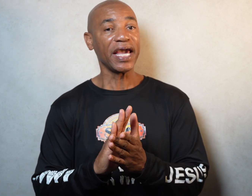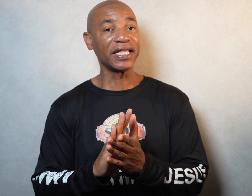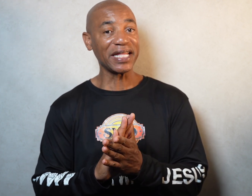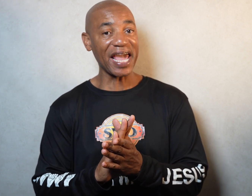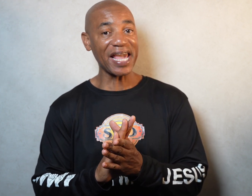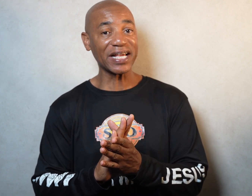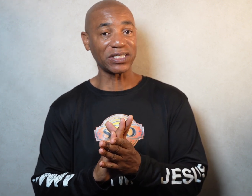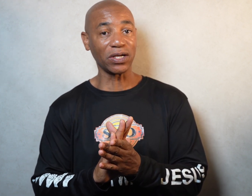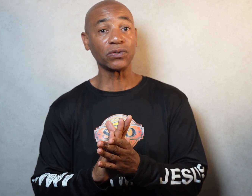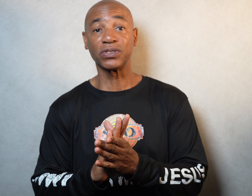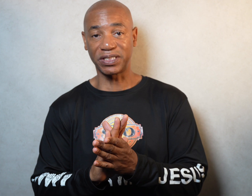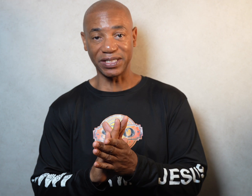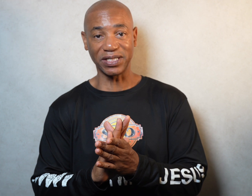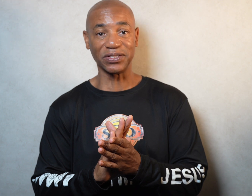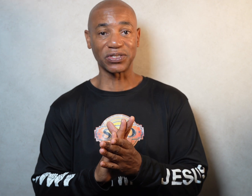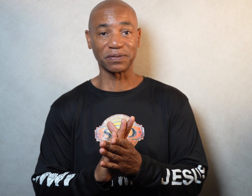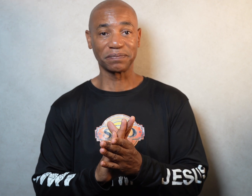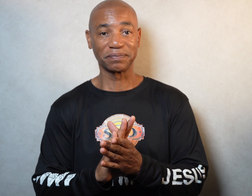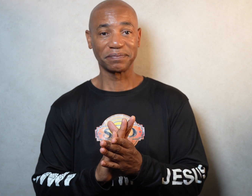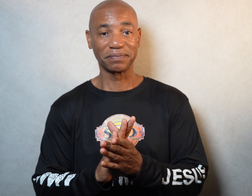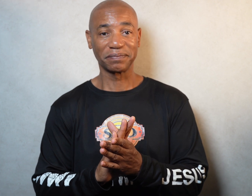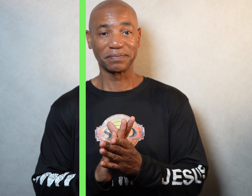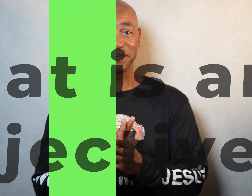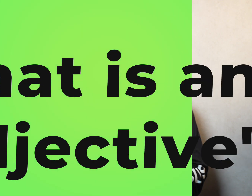an ASL sentence.